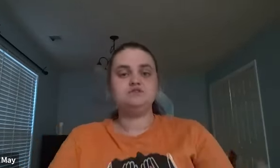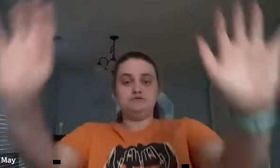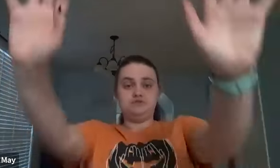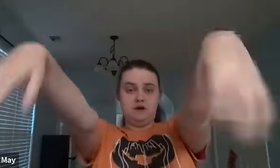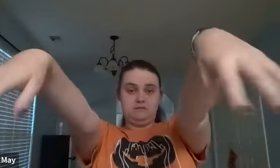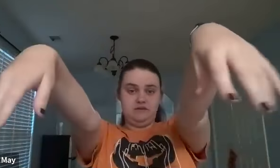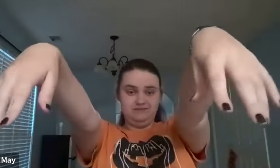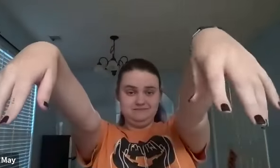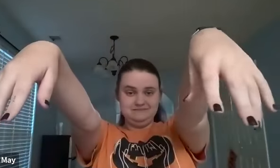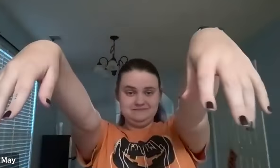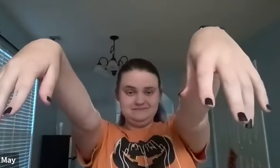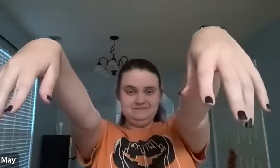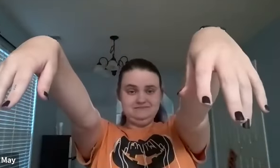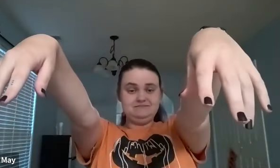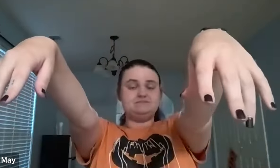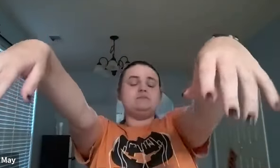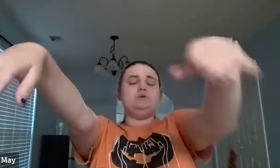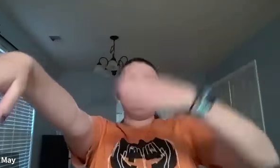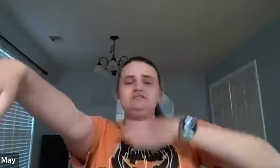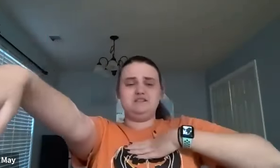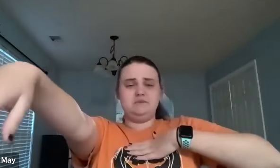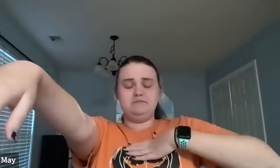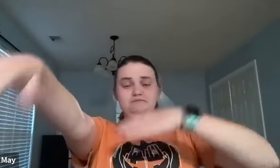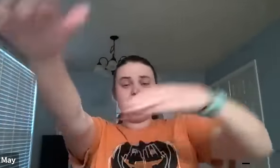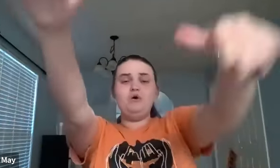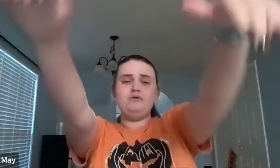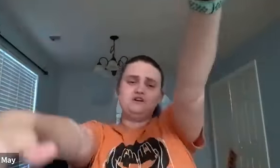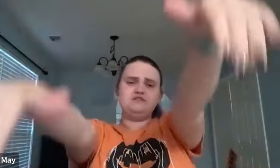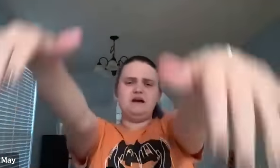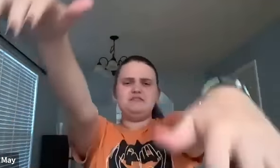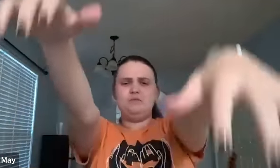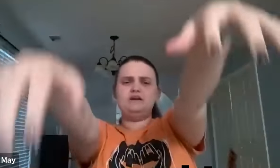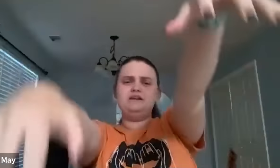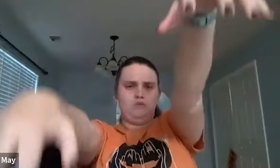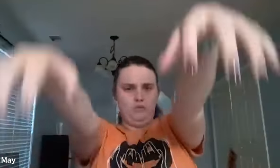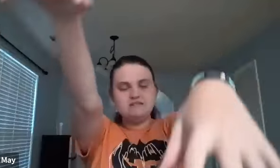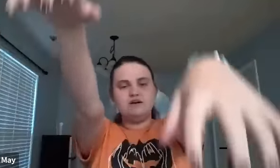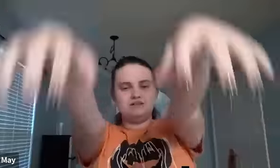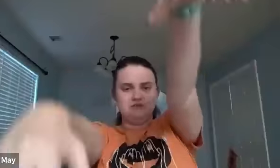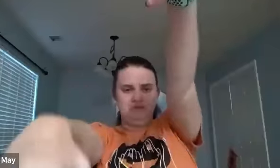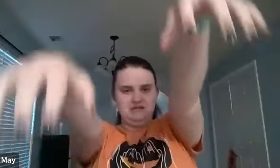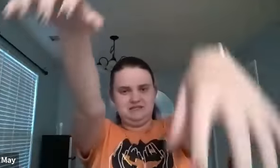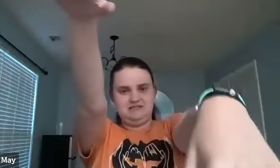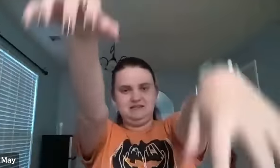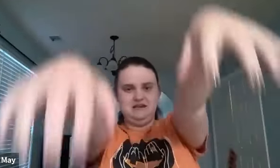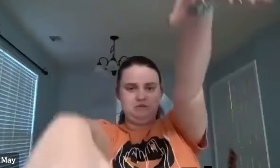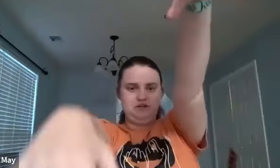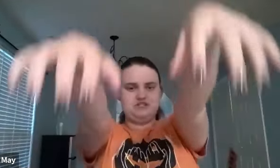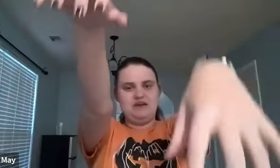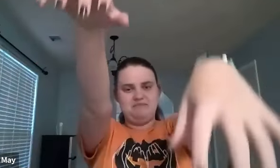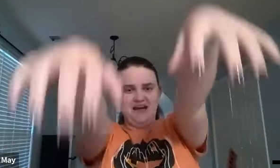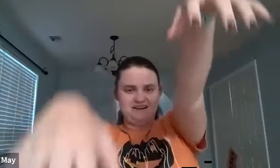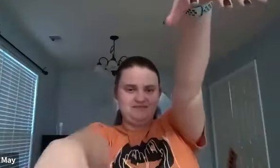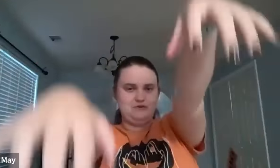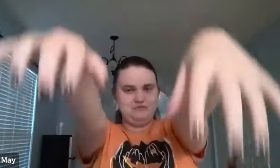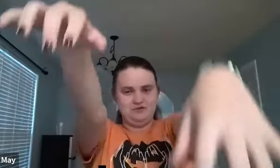So zombie. Oh, excuse me. Oh, there's also, I think one's also this, where you just do that back and forth motion of